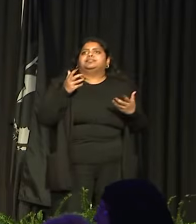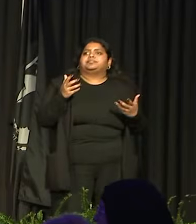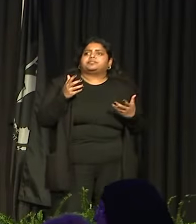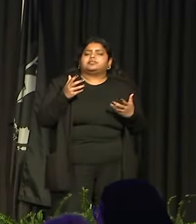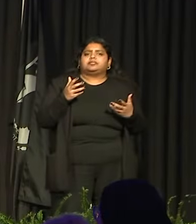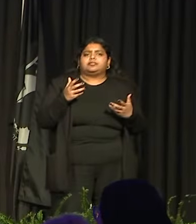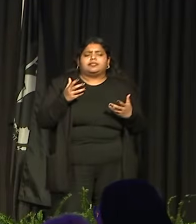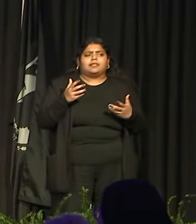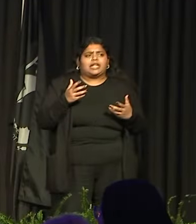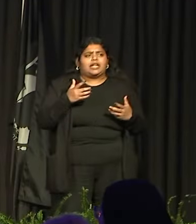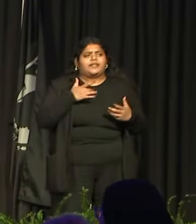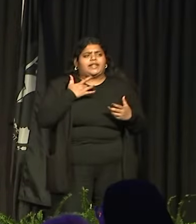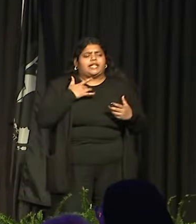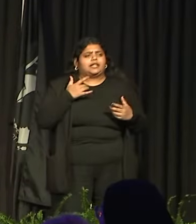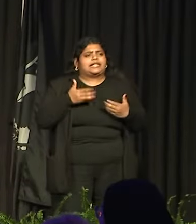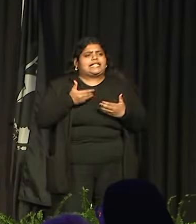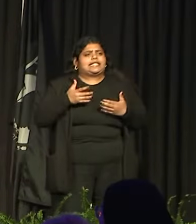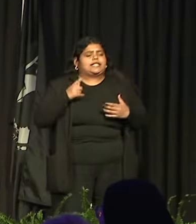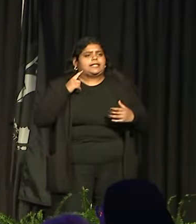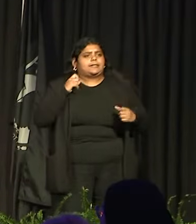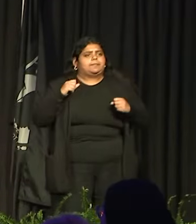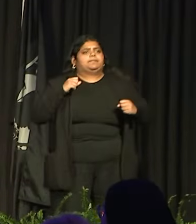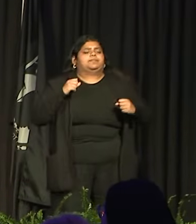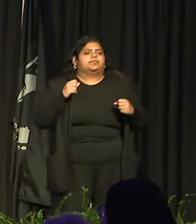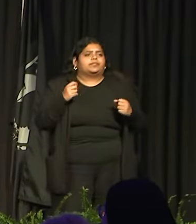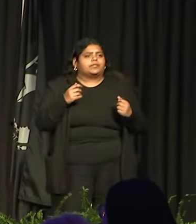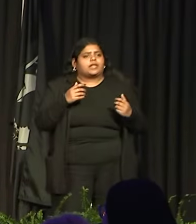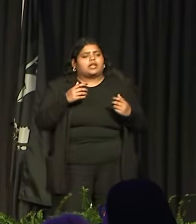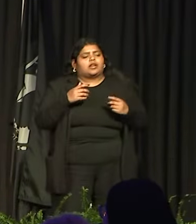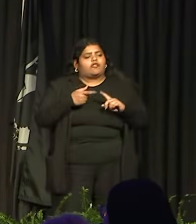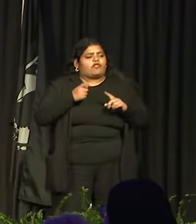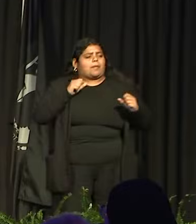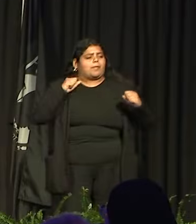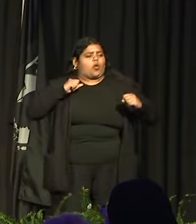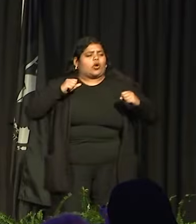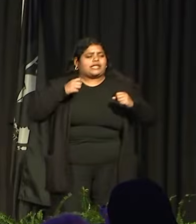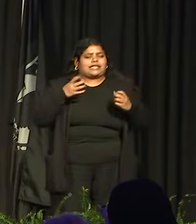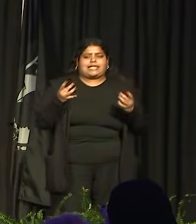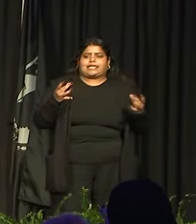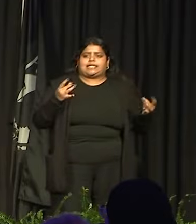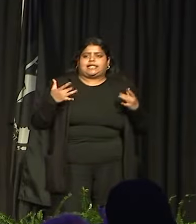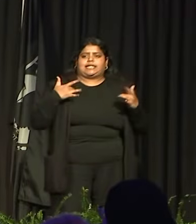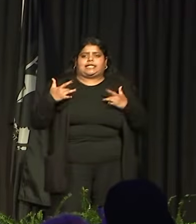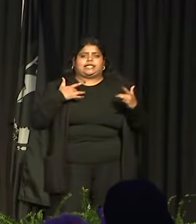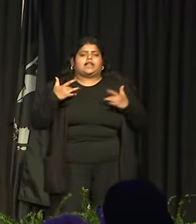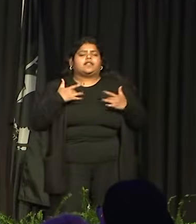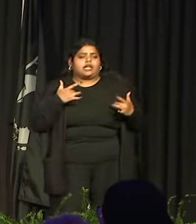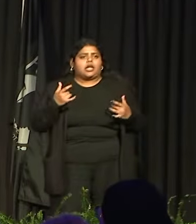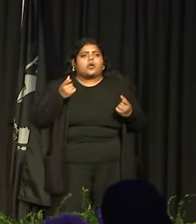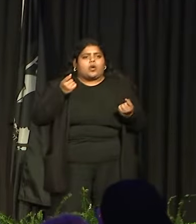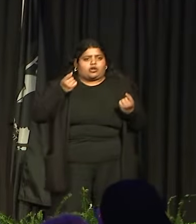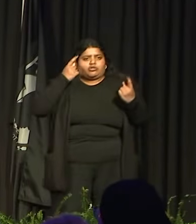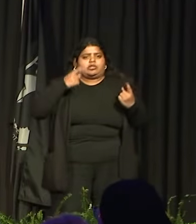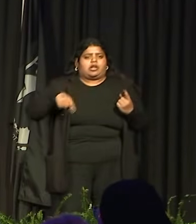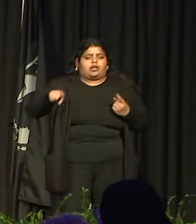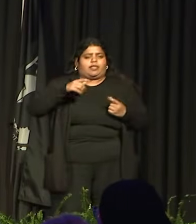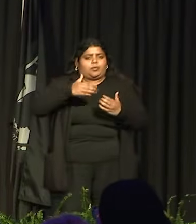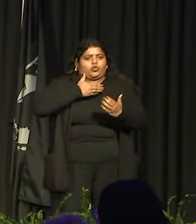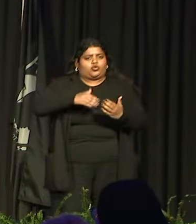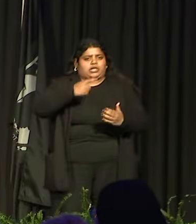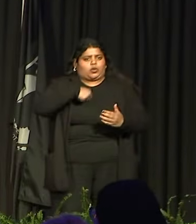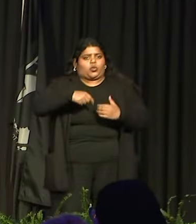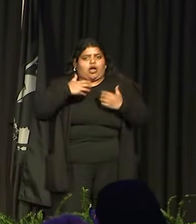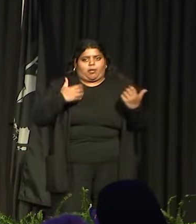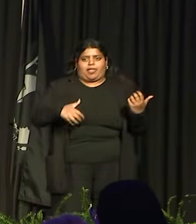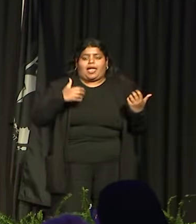easily startled, we want to make sure that we ease ourselves into this performance. This is something that is very important. Eric is